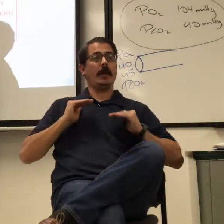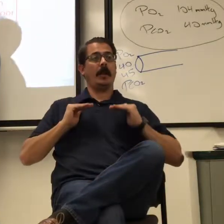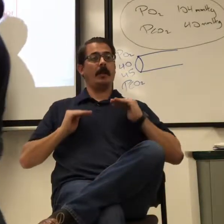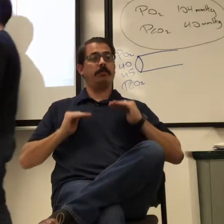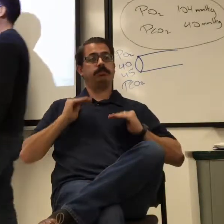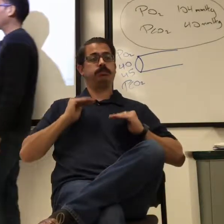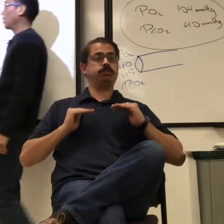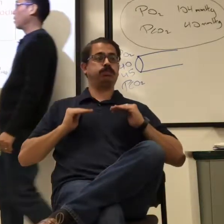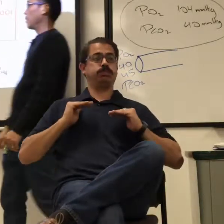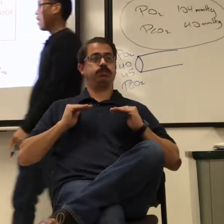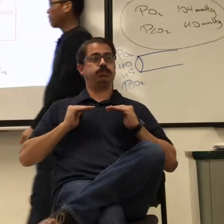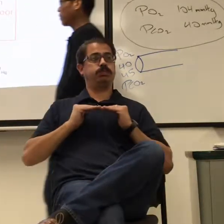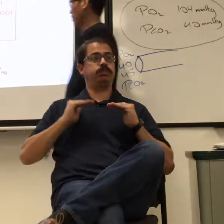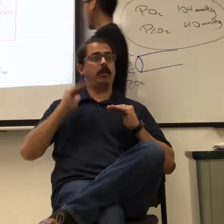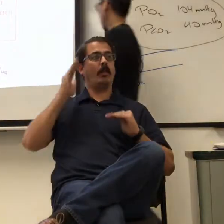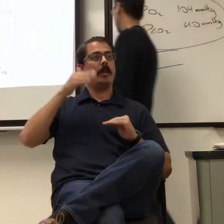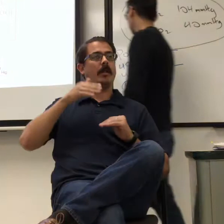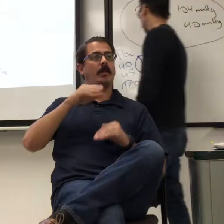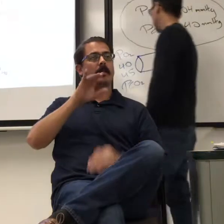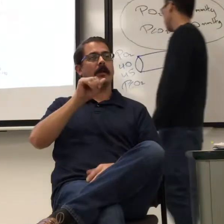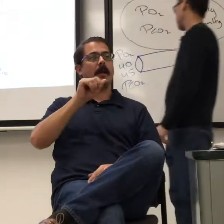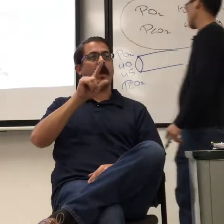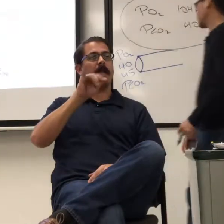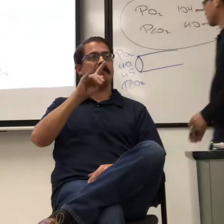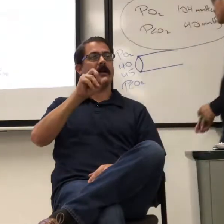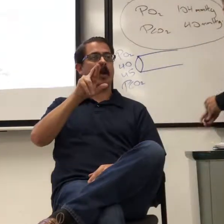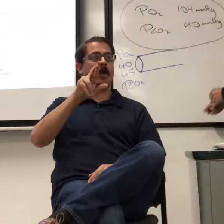with the alveolar air.